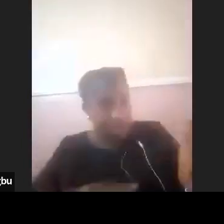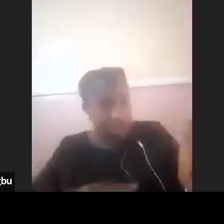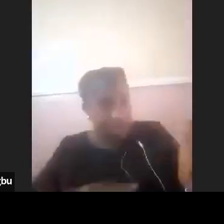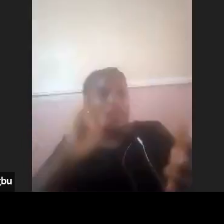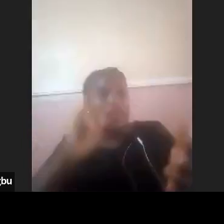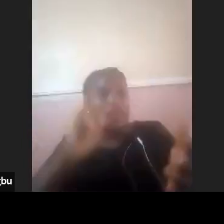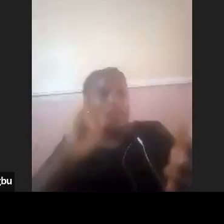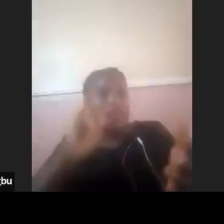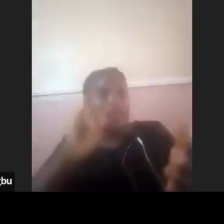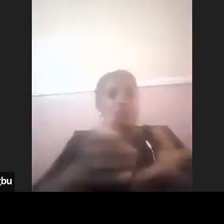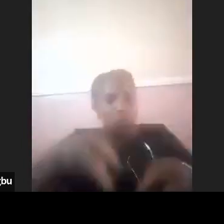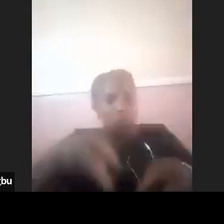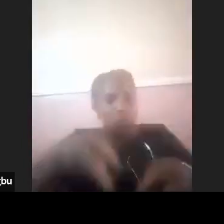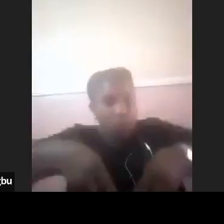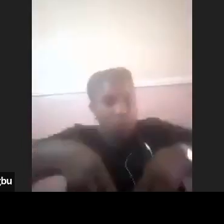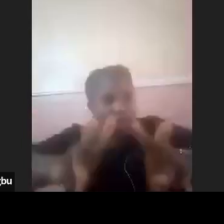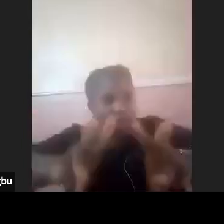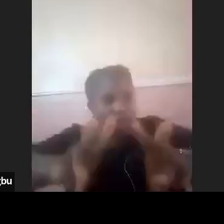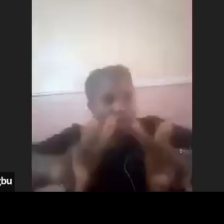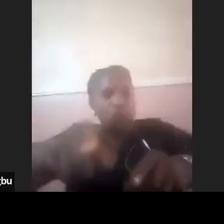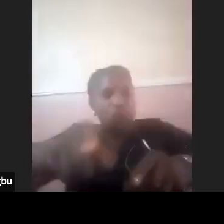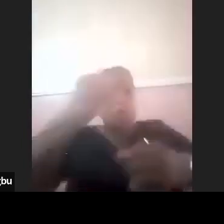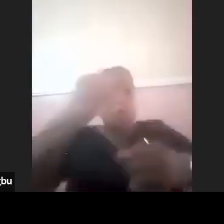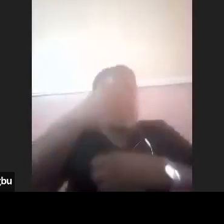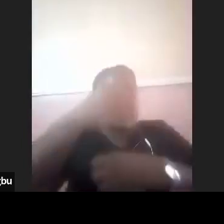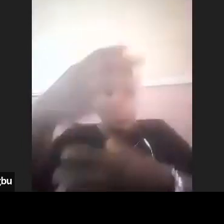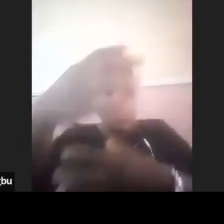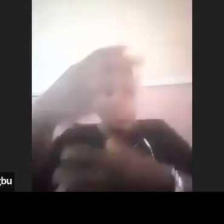experience, you're going to get the